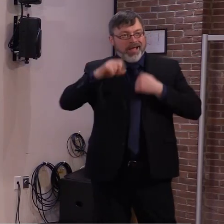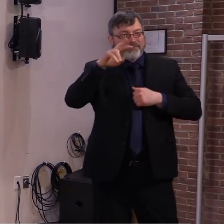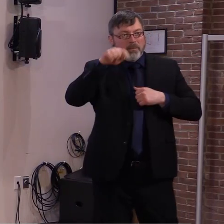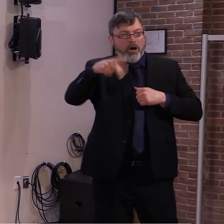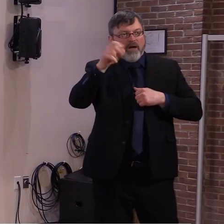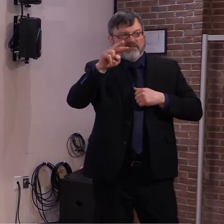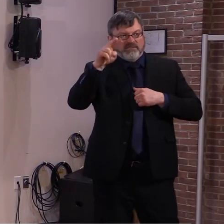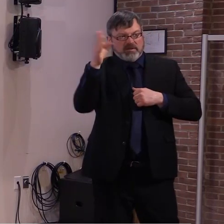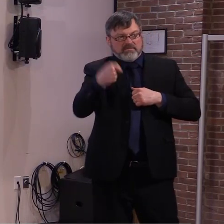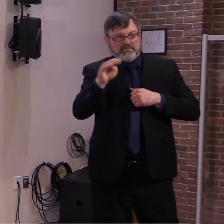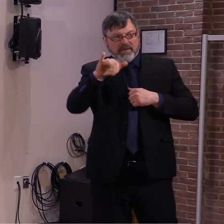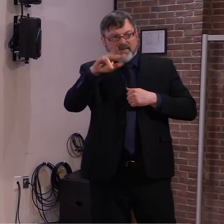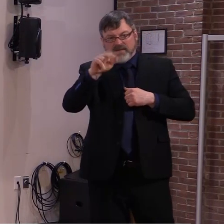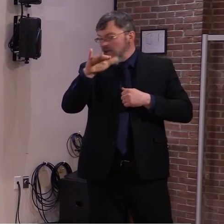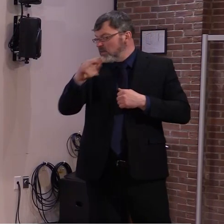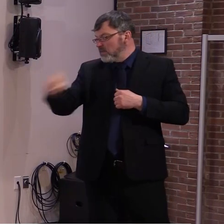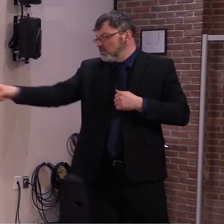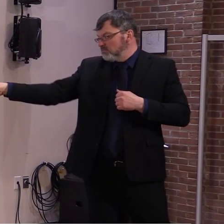call